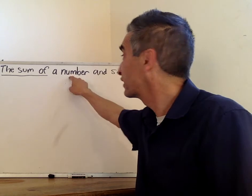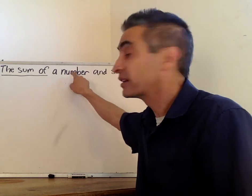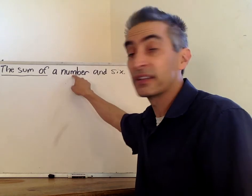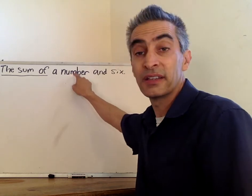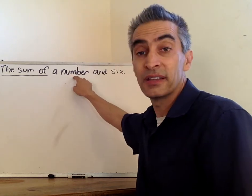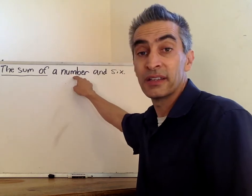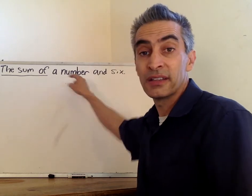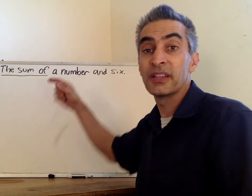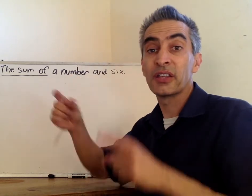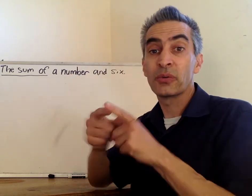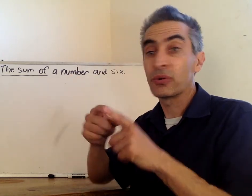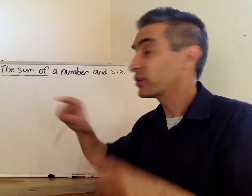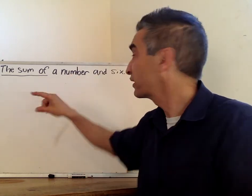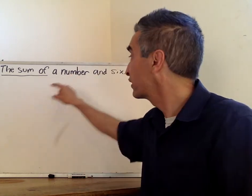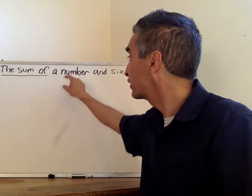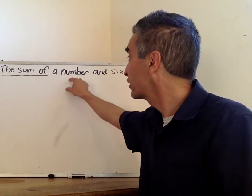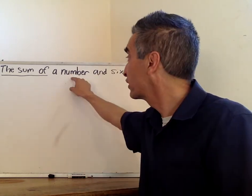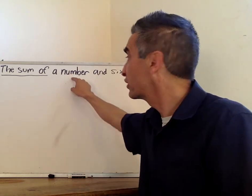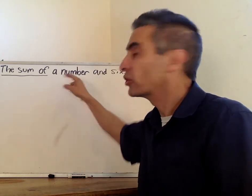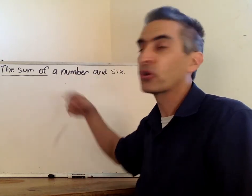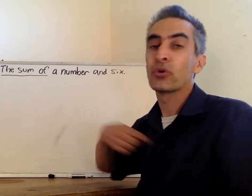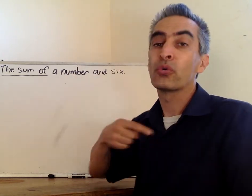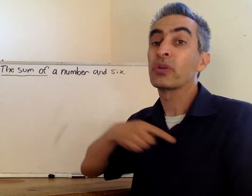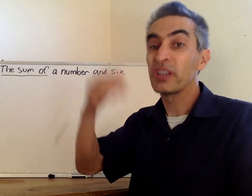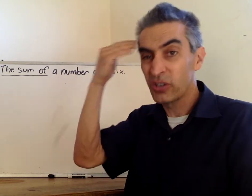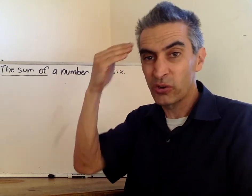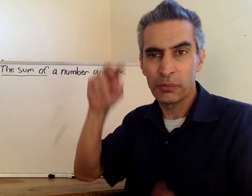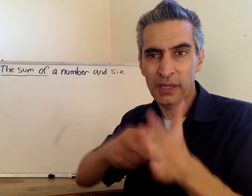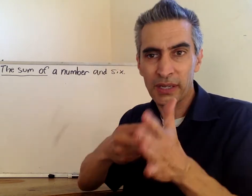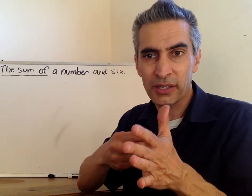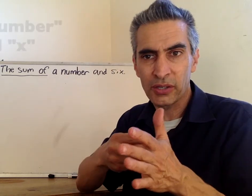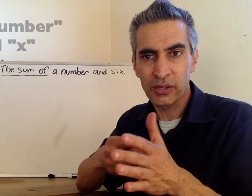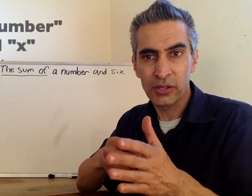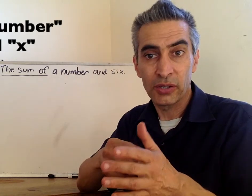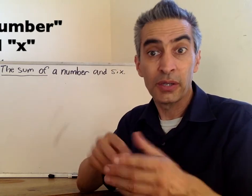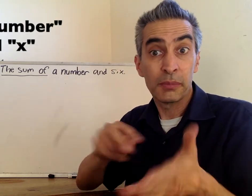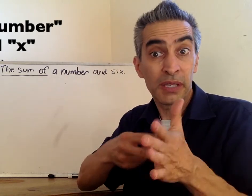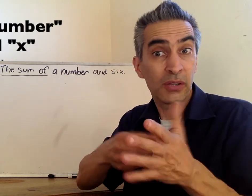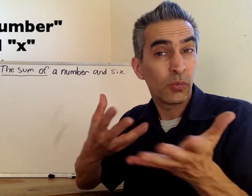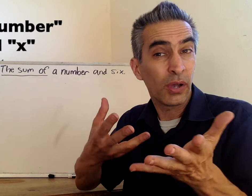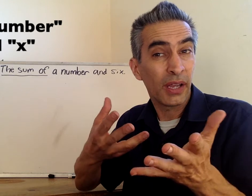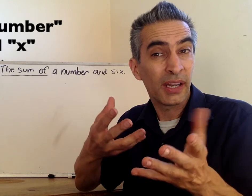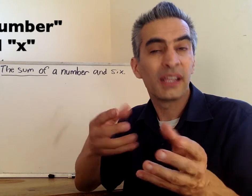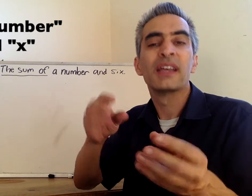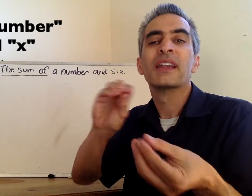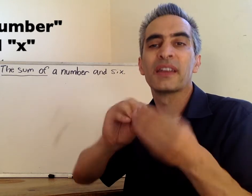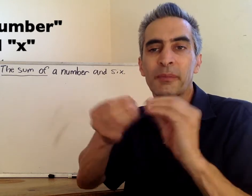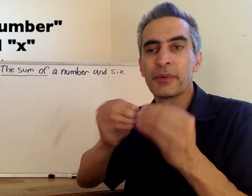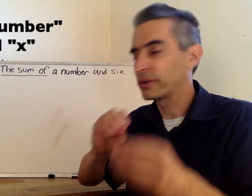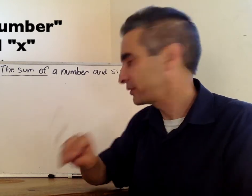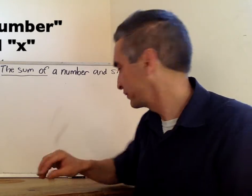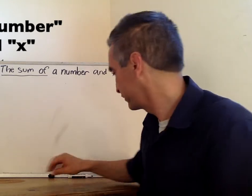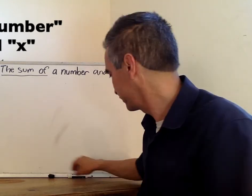Notice there's a word here. Well, we know this word. This word means number.